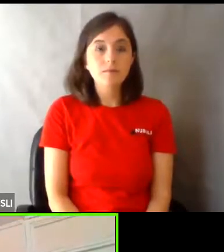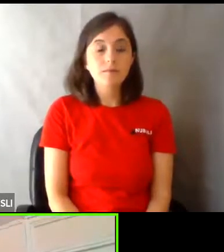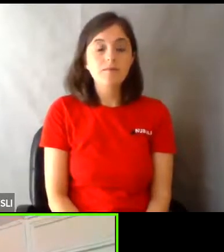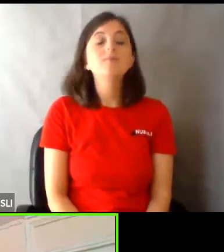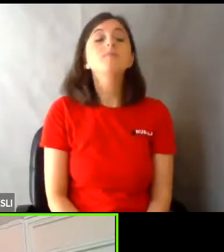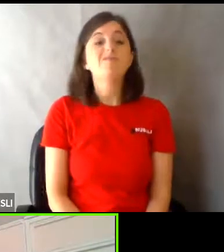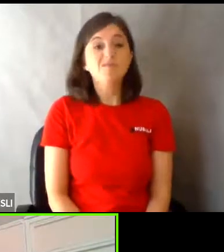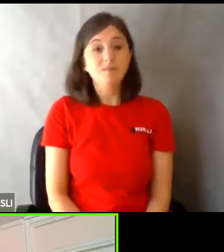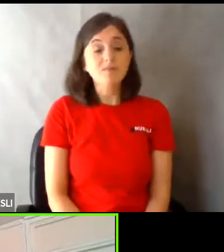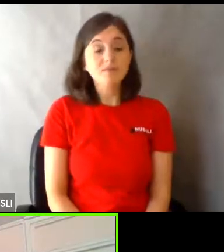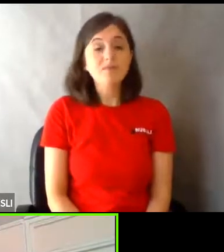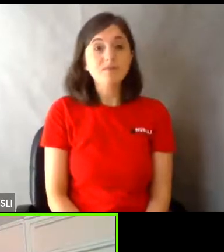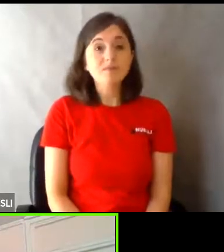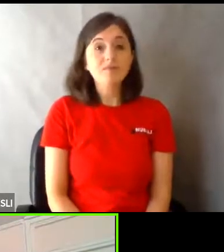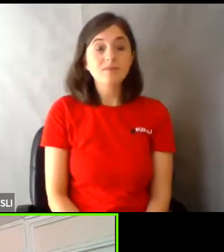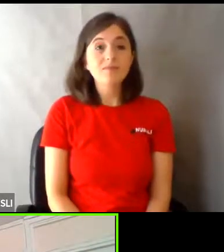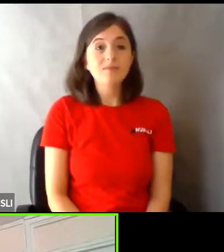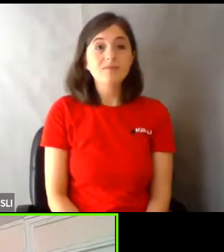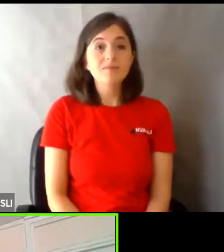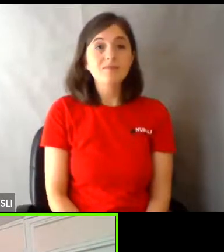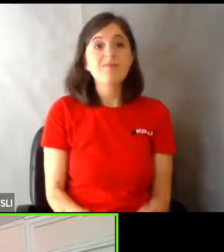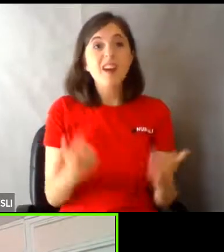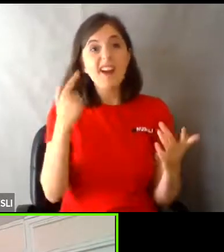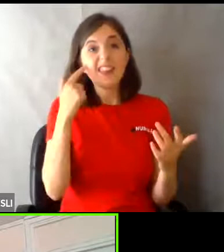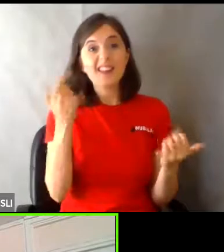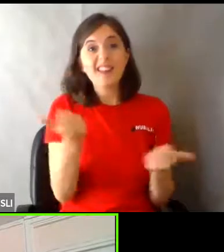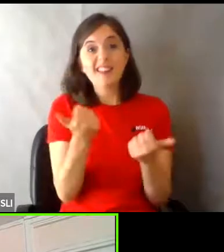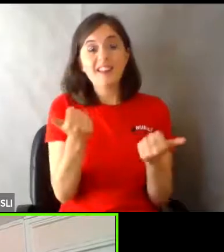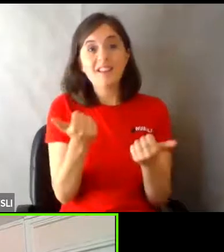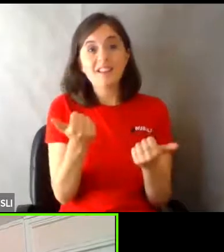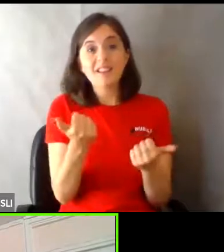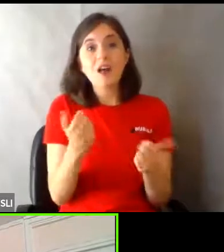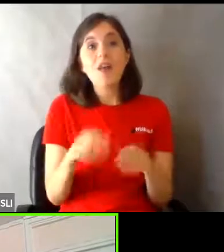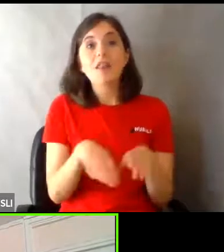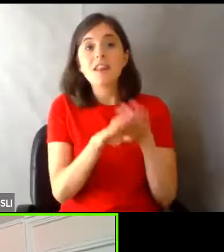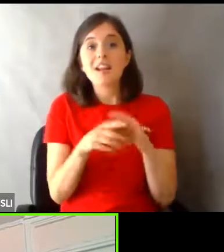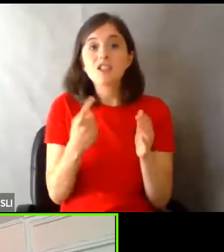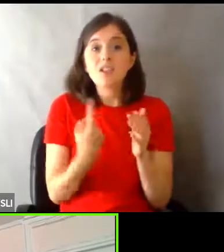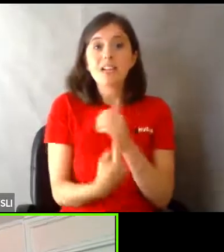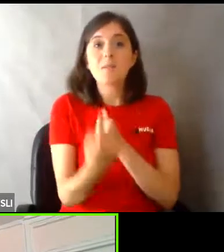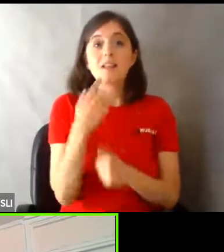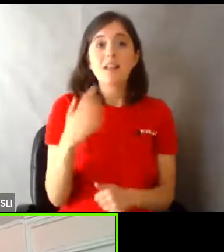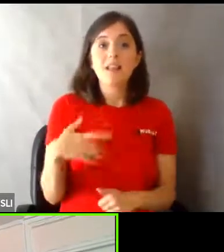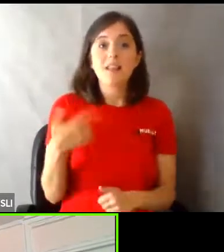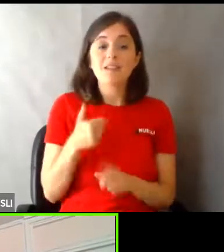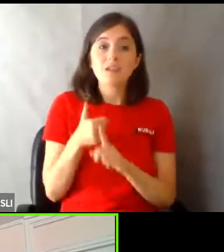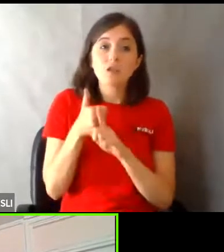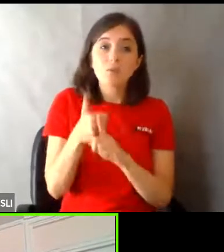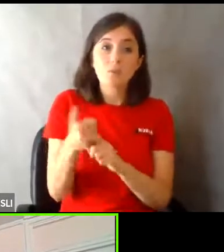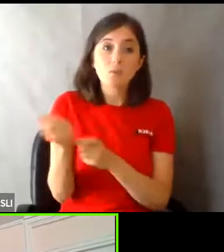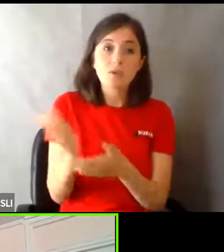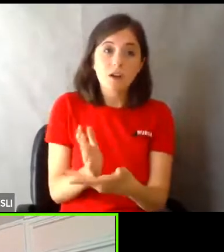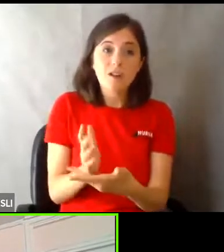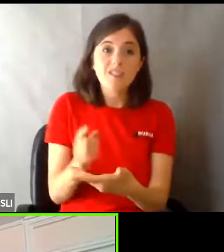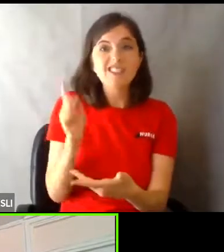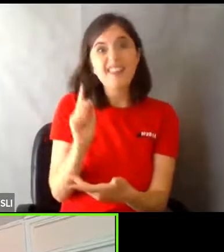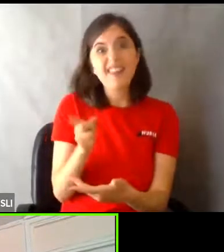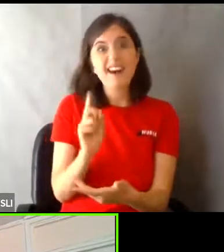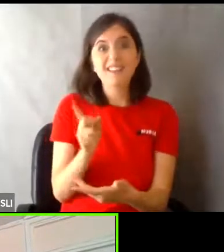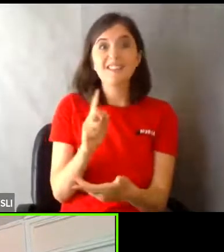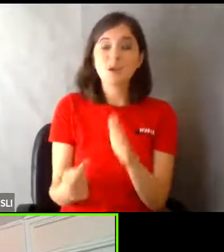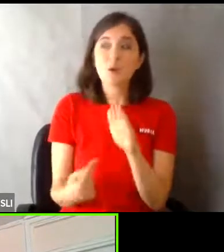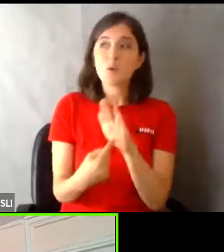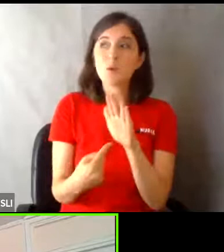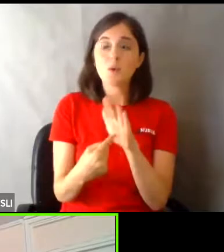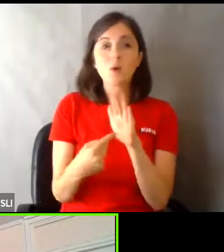Yeah, I mean, I think that in the end, the National Independent Living Support Service is the key way